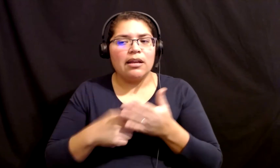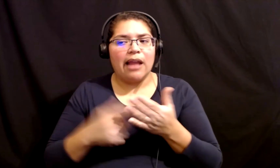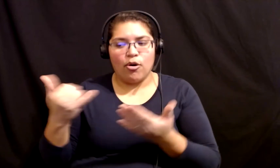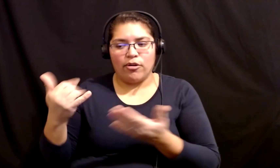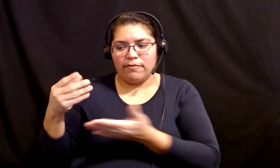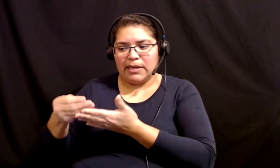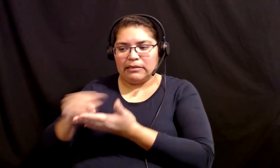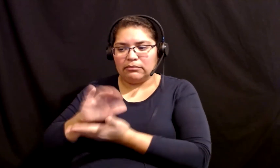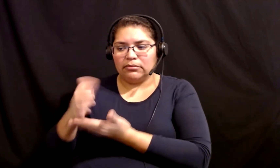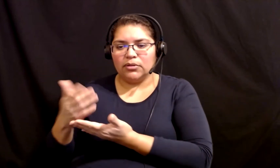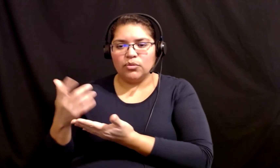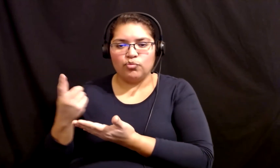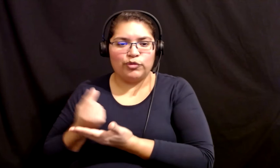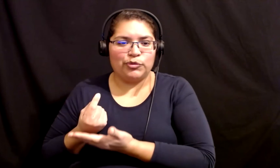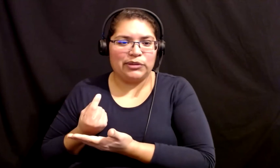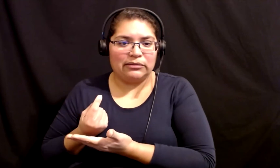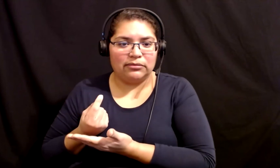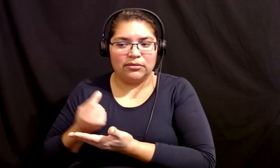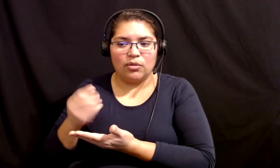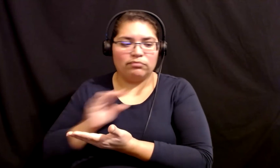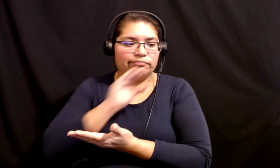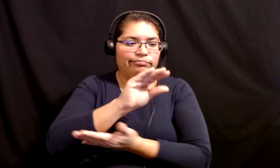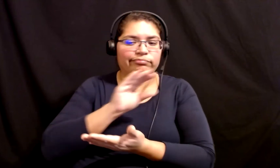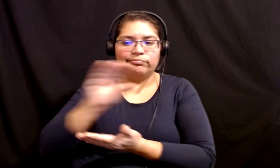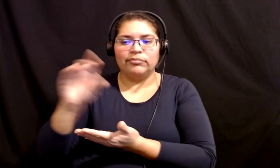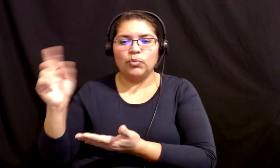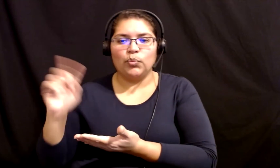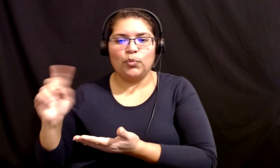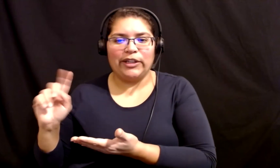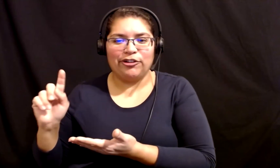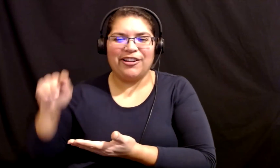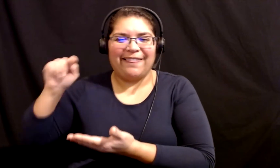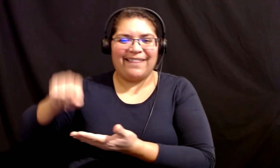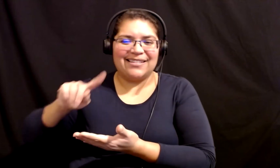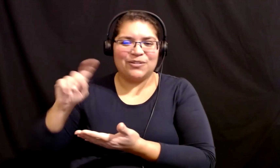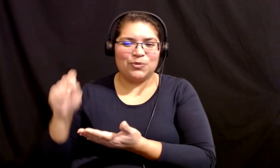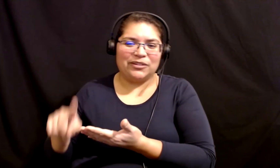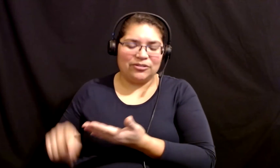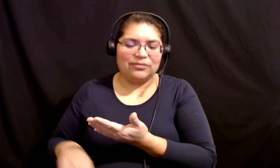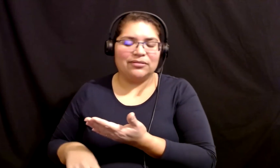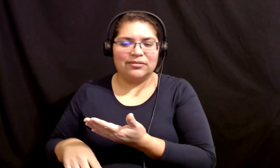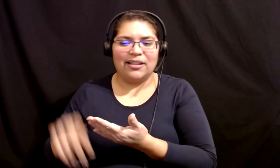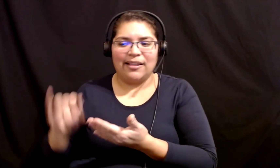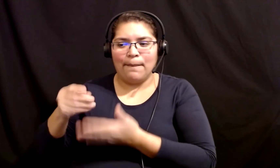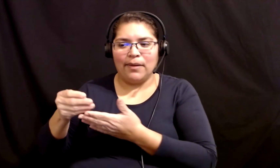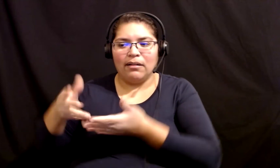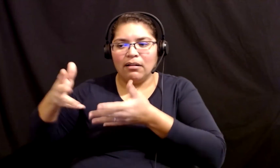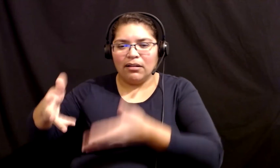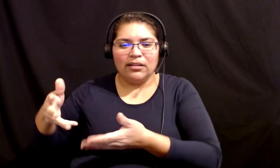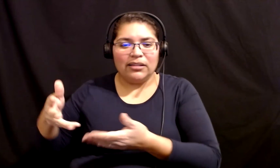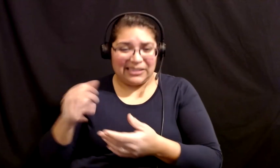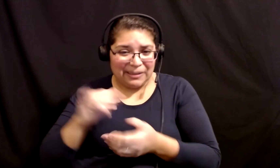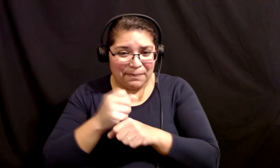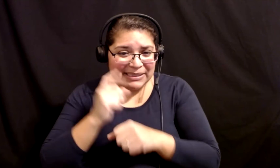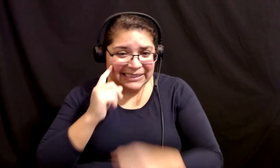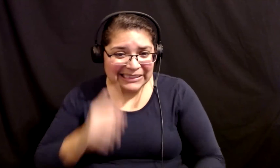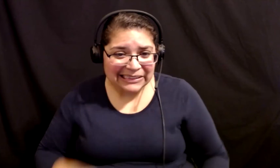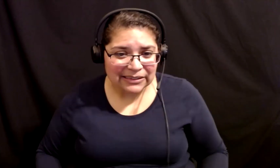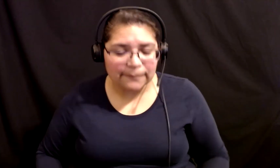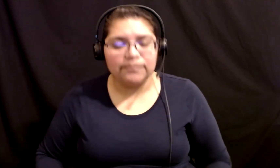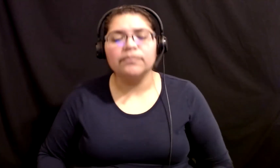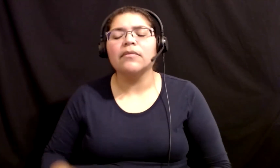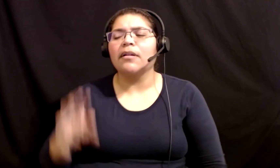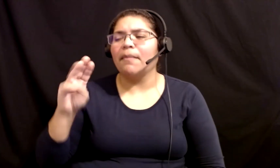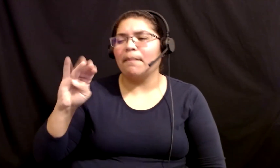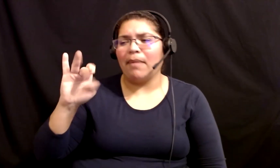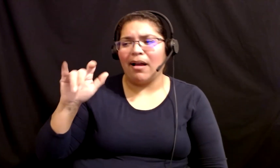on? What buckets do we want to put that resulting money into? Does that make sense? So Michael, thanks